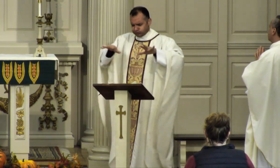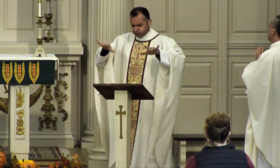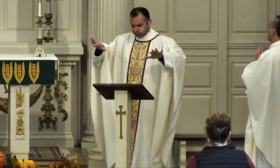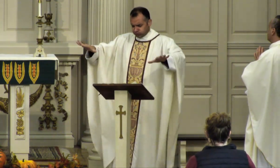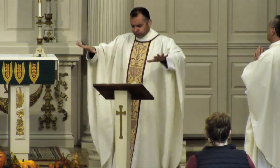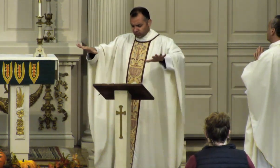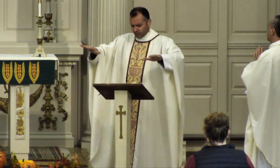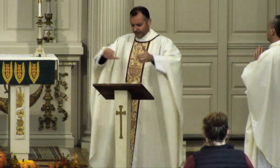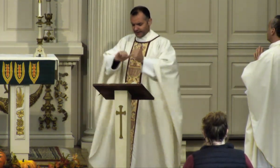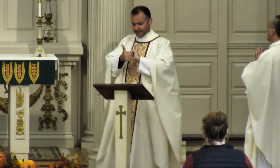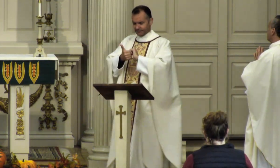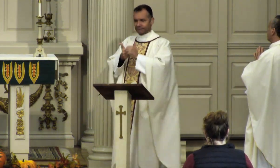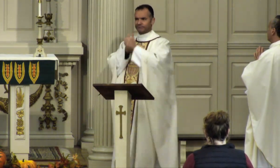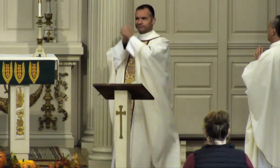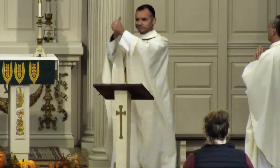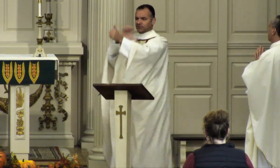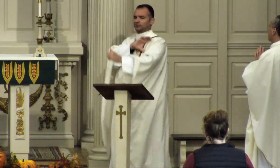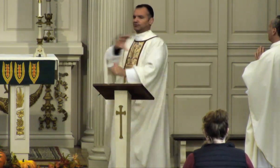charity.